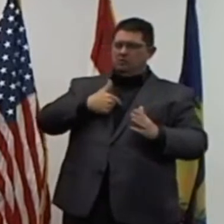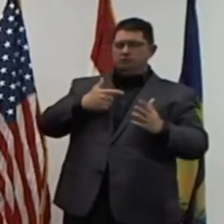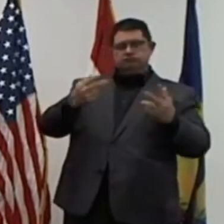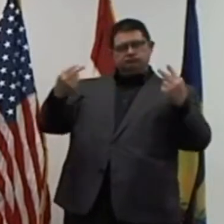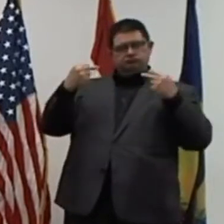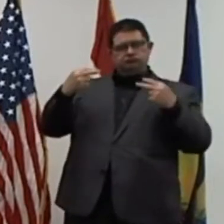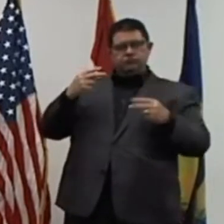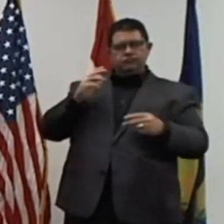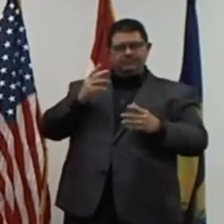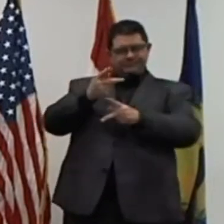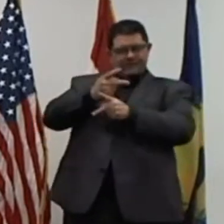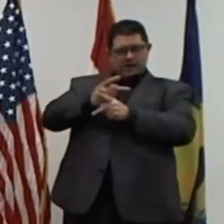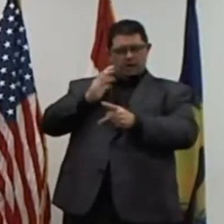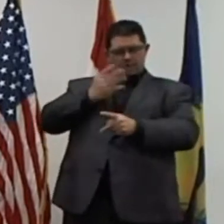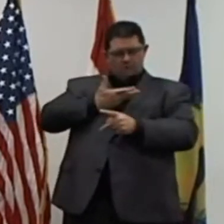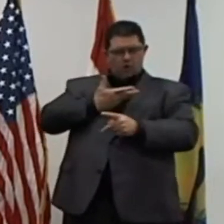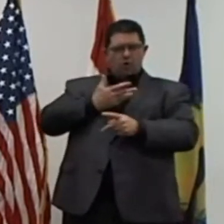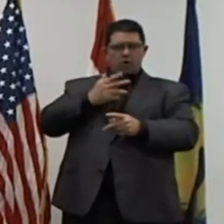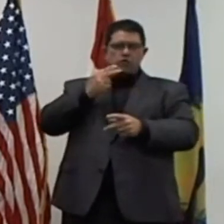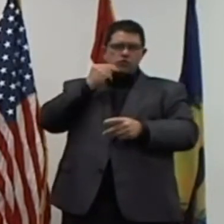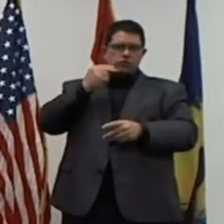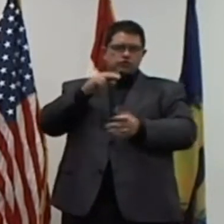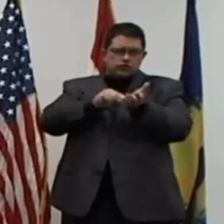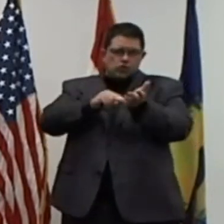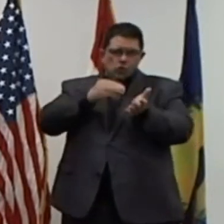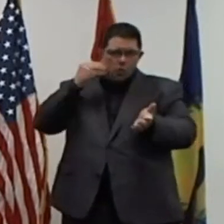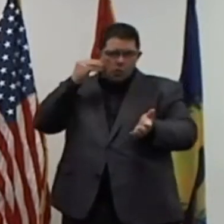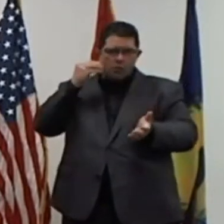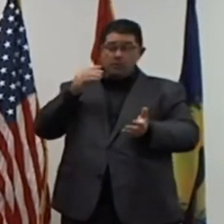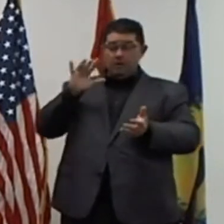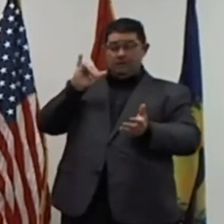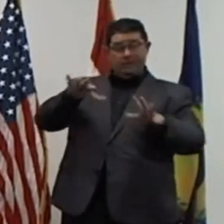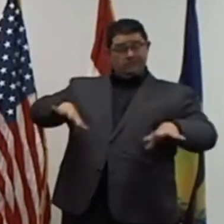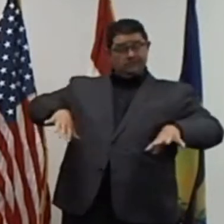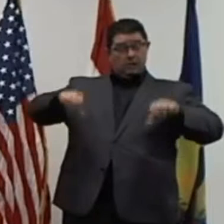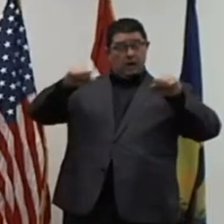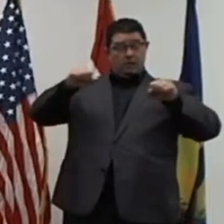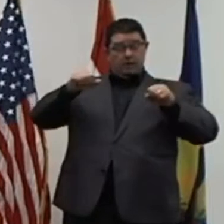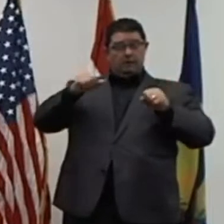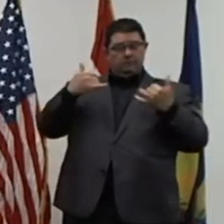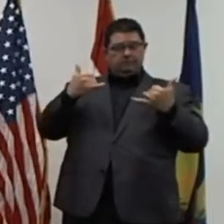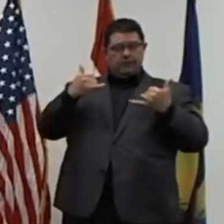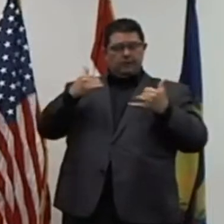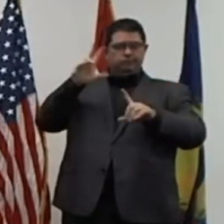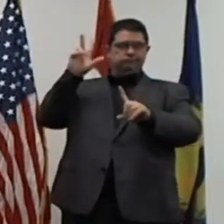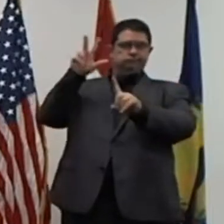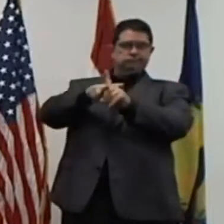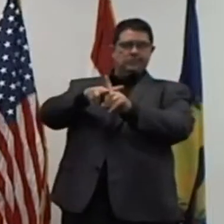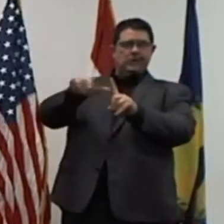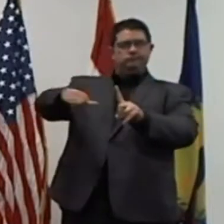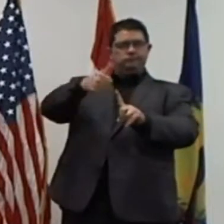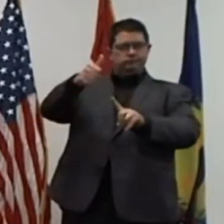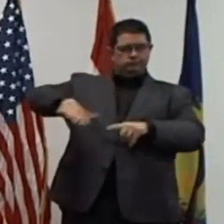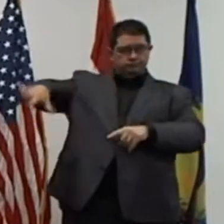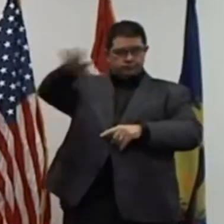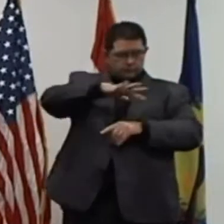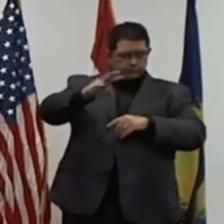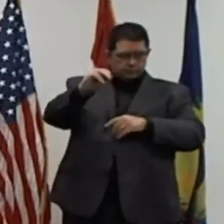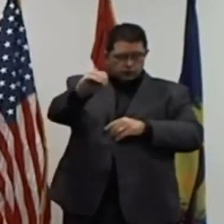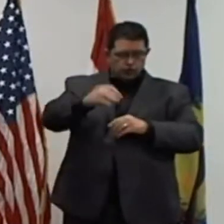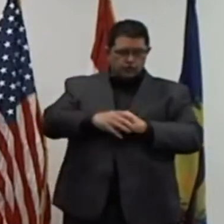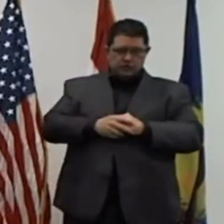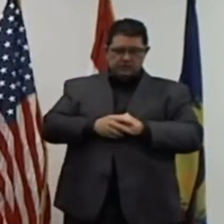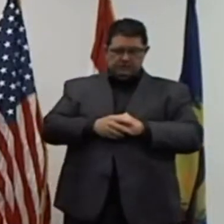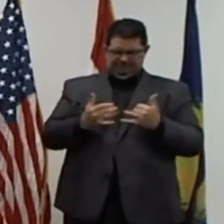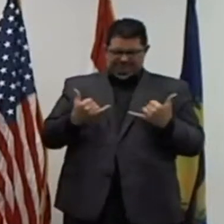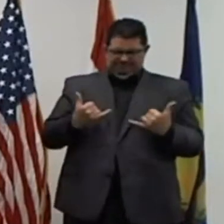facilities. That model has been adopted and is now being applied across the state of Missouri. At my media briefing on Wednesday, I'll have